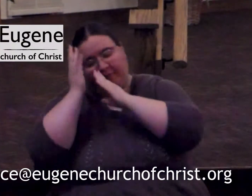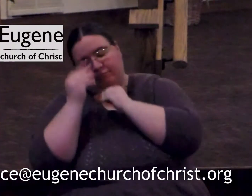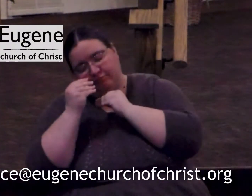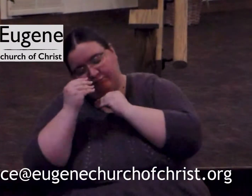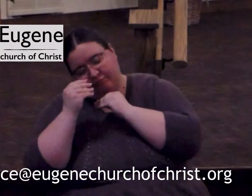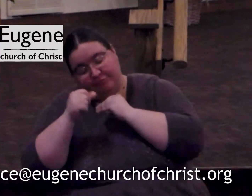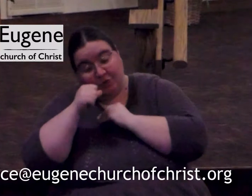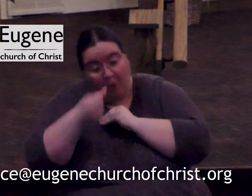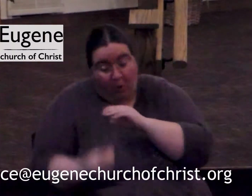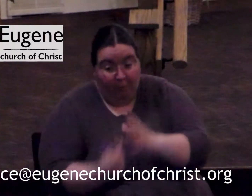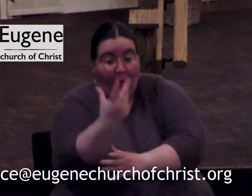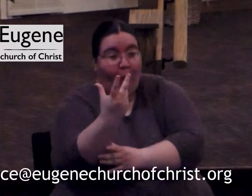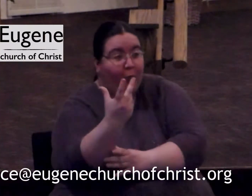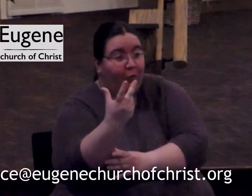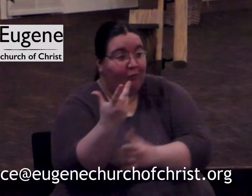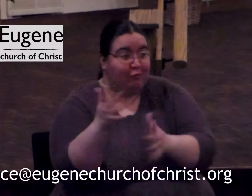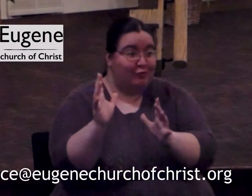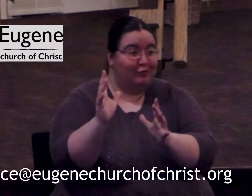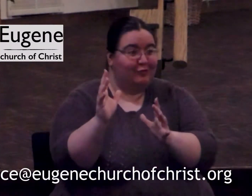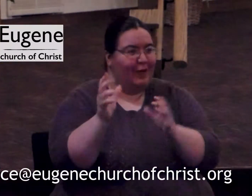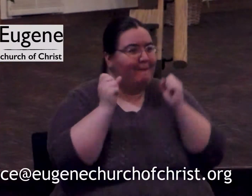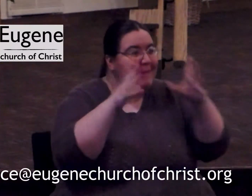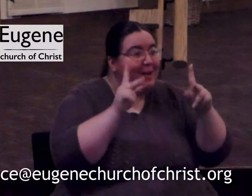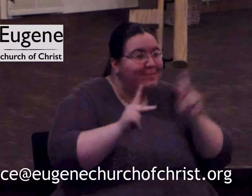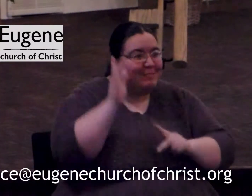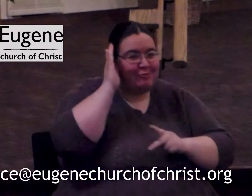us? How many less dead plants there would be in my house?